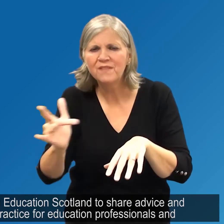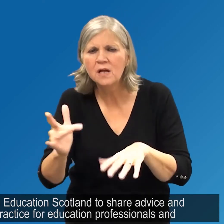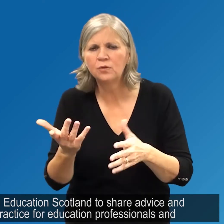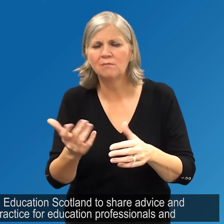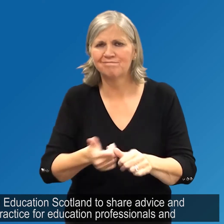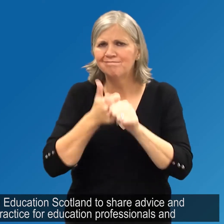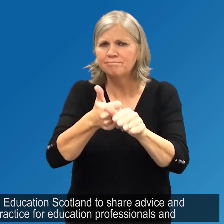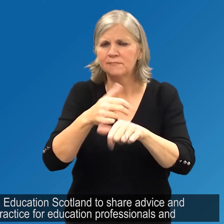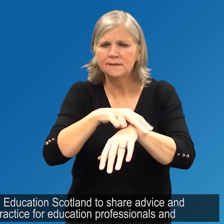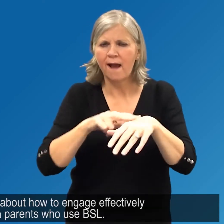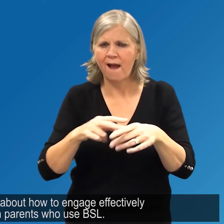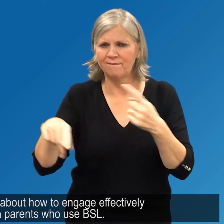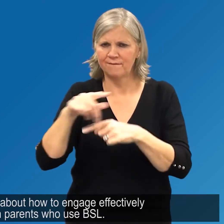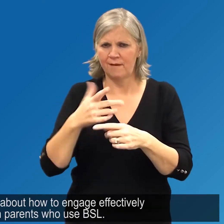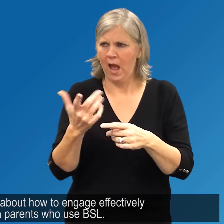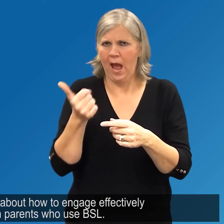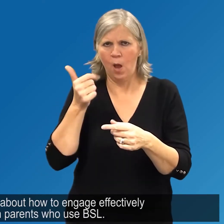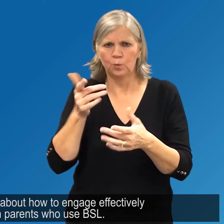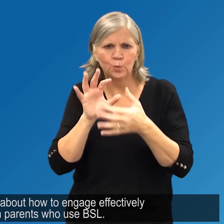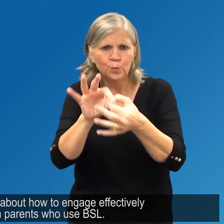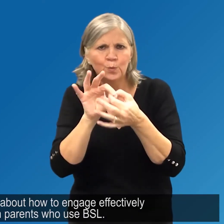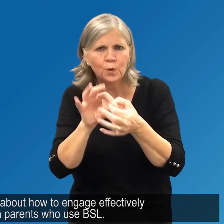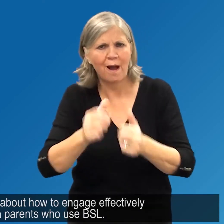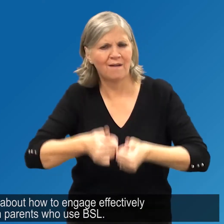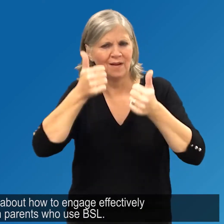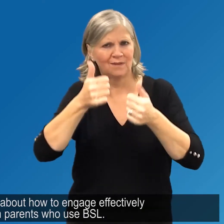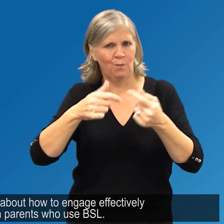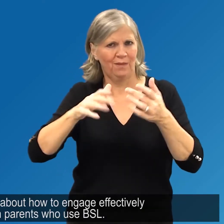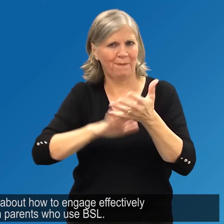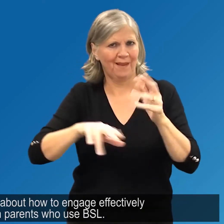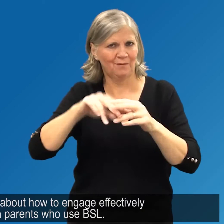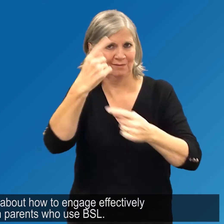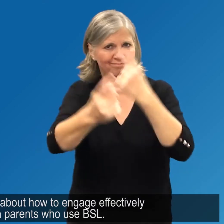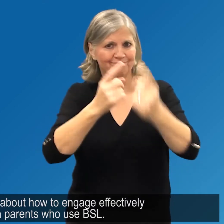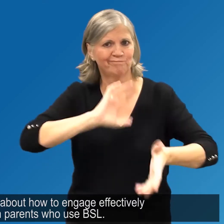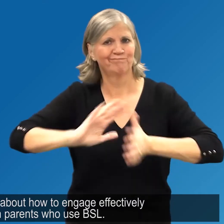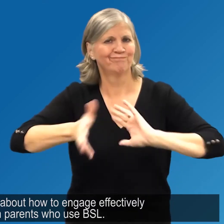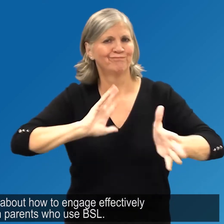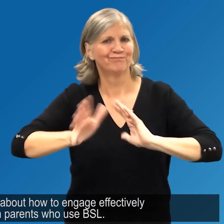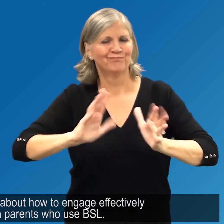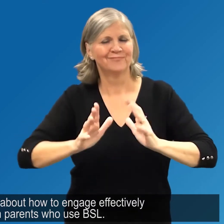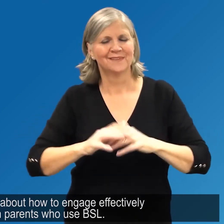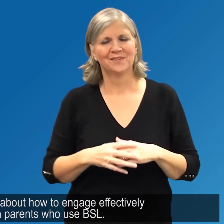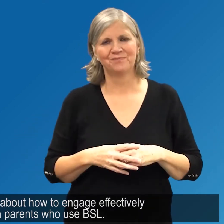and support staff about how to engage effectively with parents who use BSL.